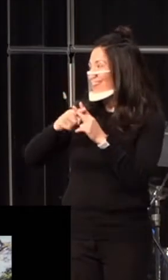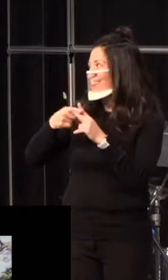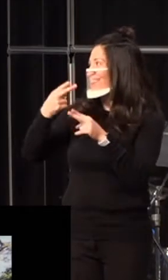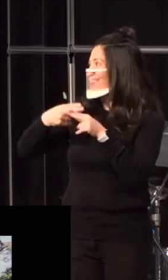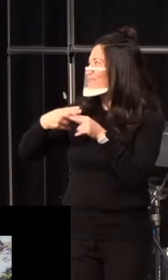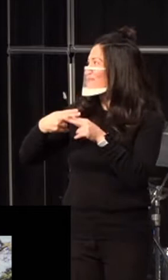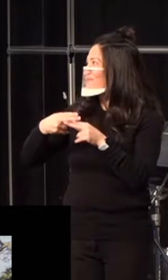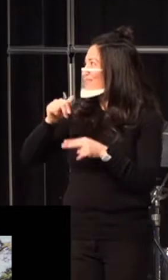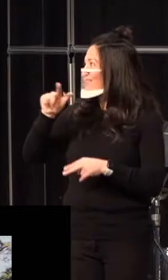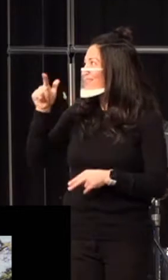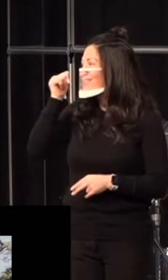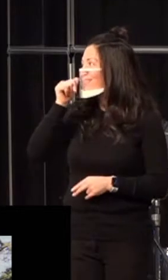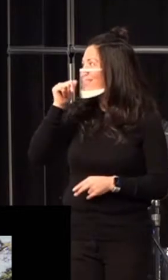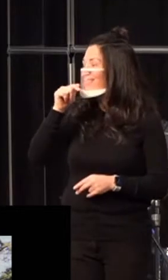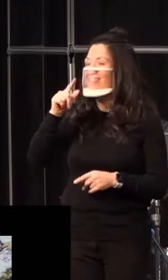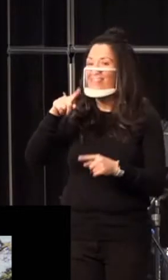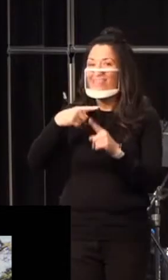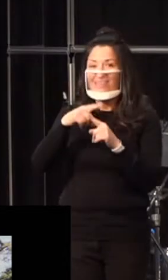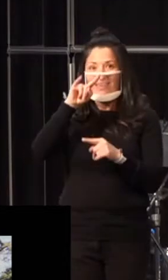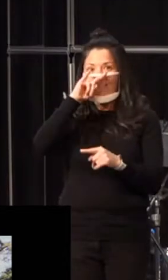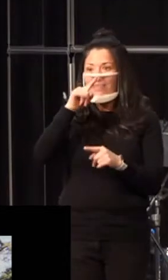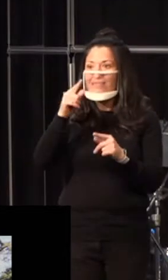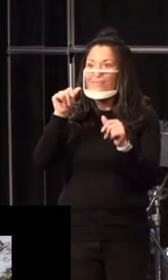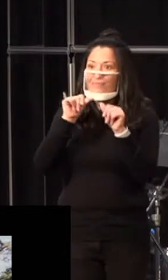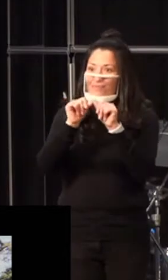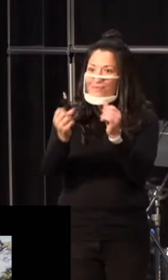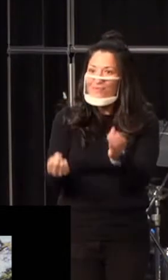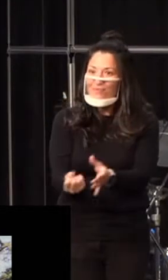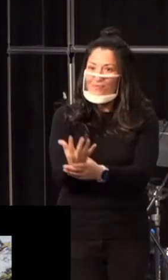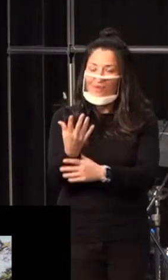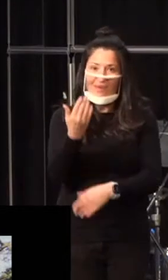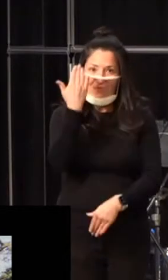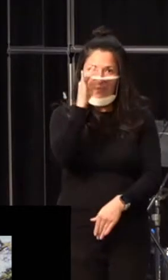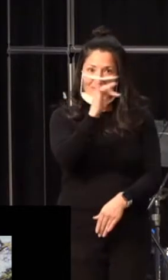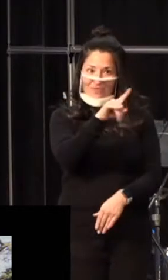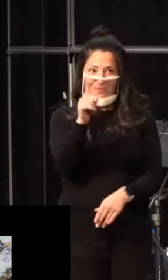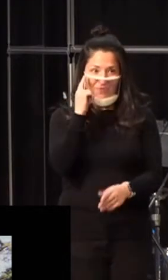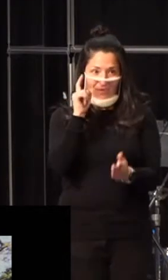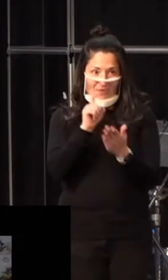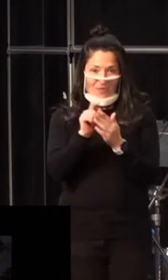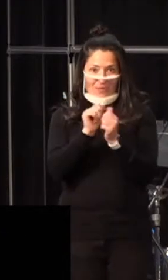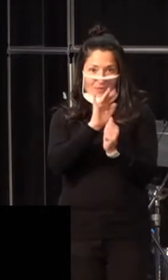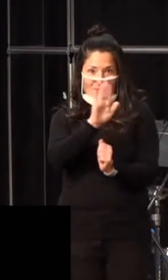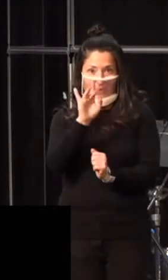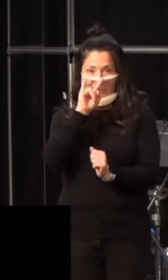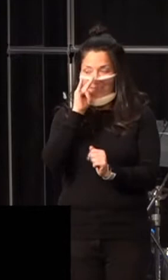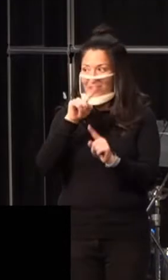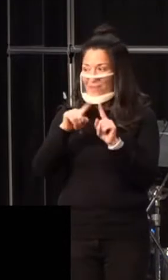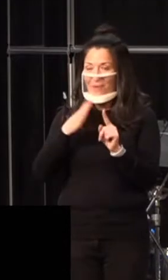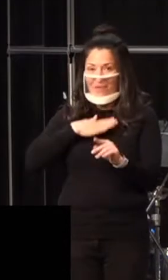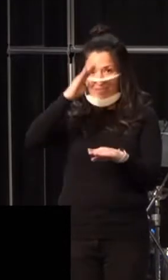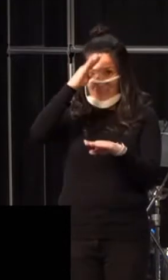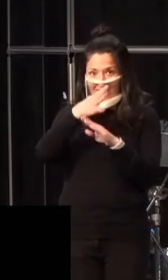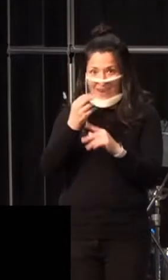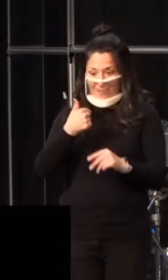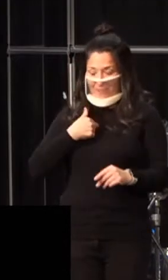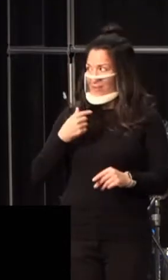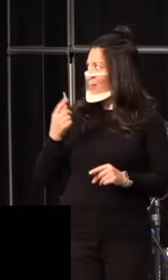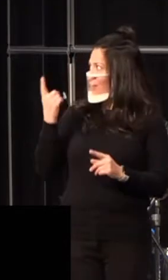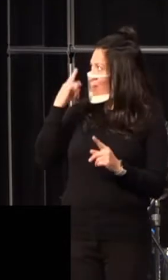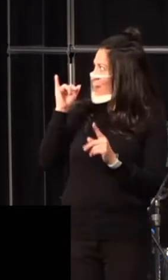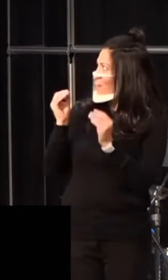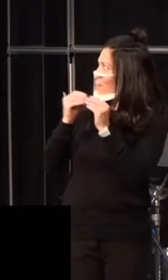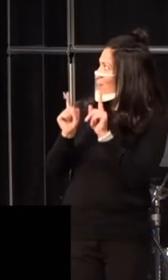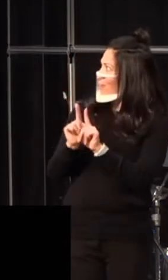wondering. And then these kids keep growing. I don't know if you've noticed that with your kids, but my sons are now taller than me. So this